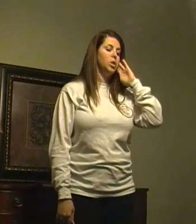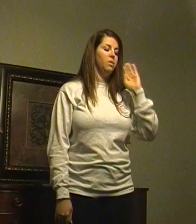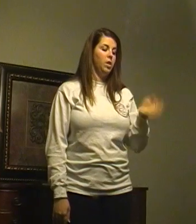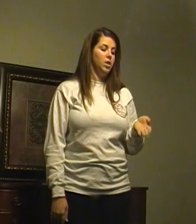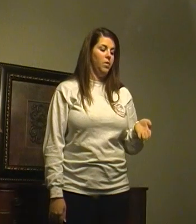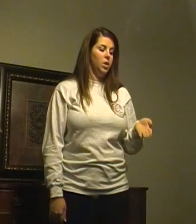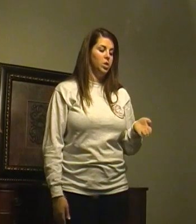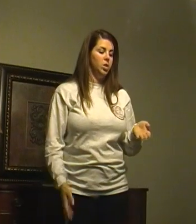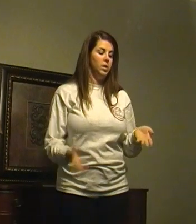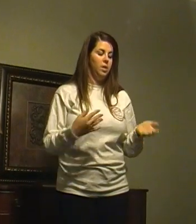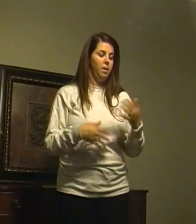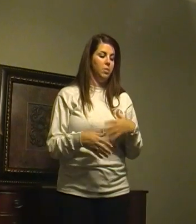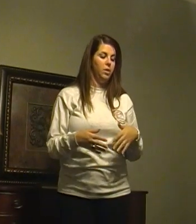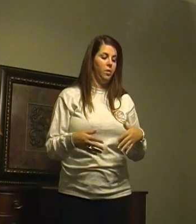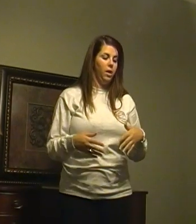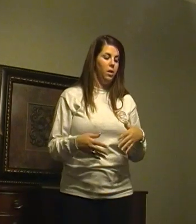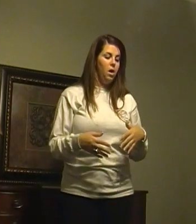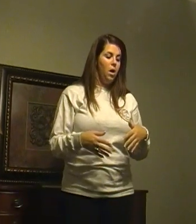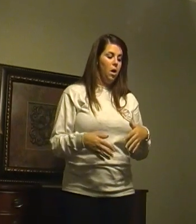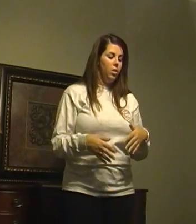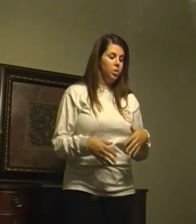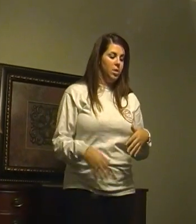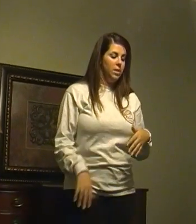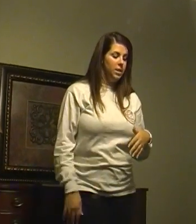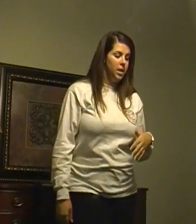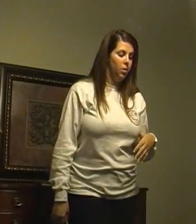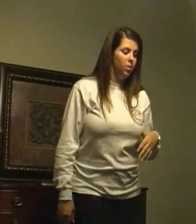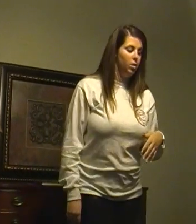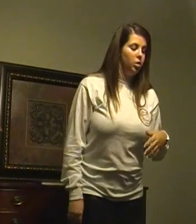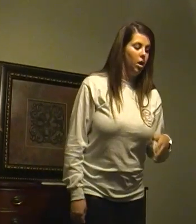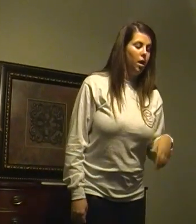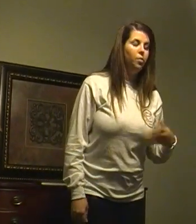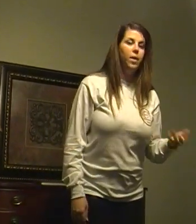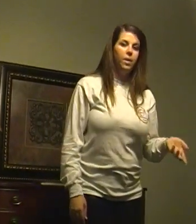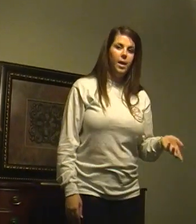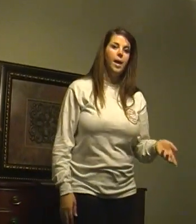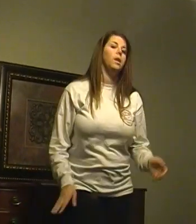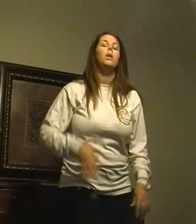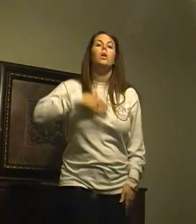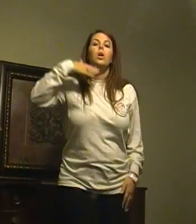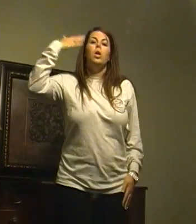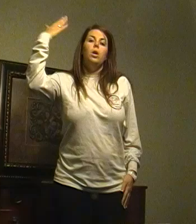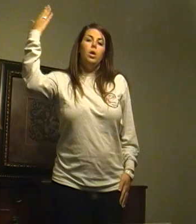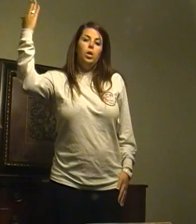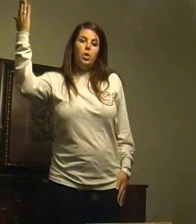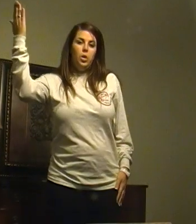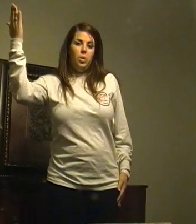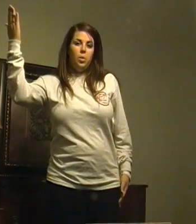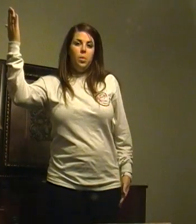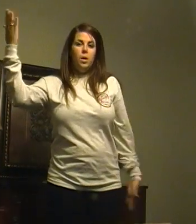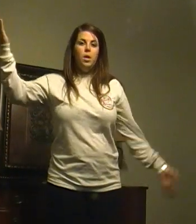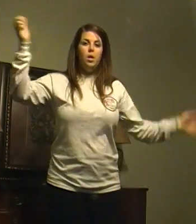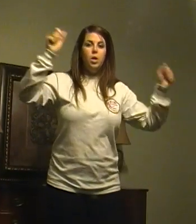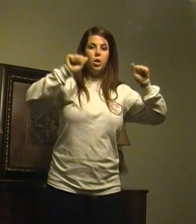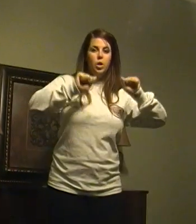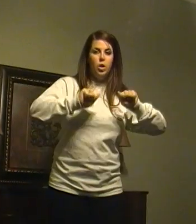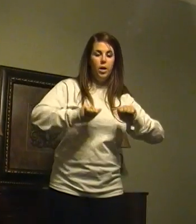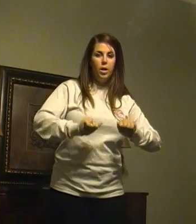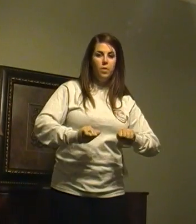the first verse, just different allusions. And so you start off with, again, you could